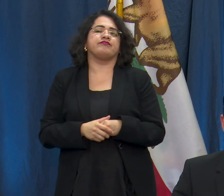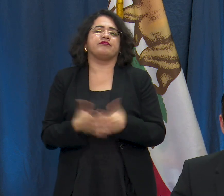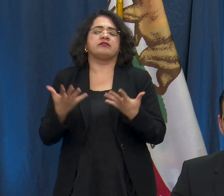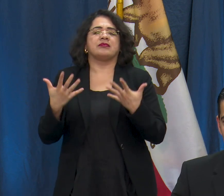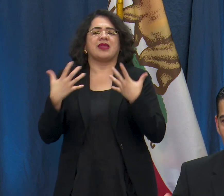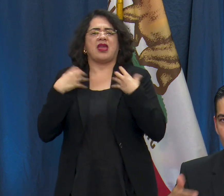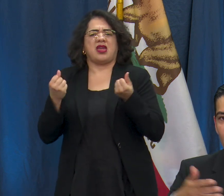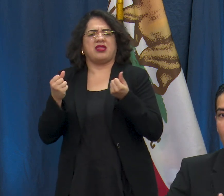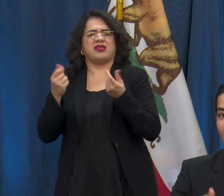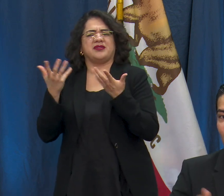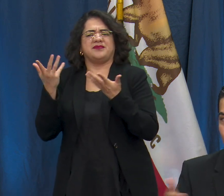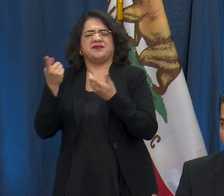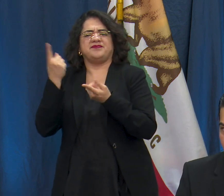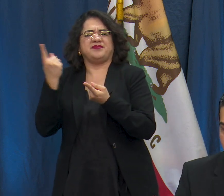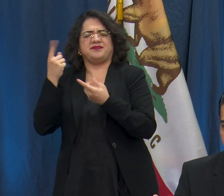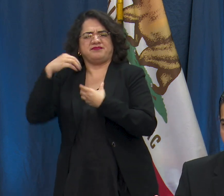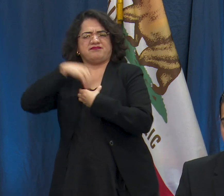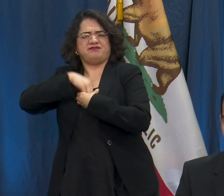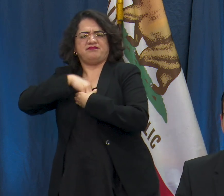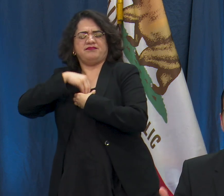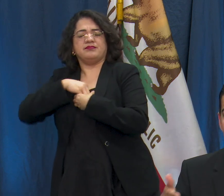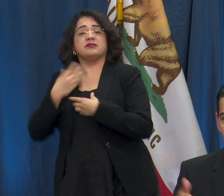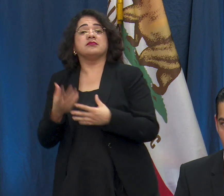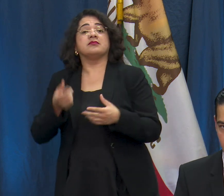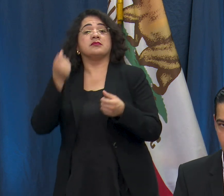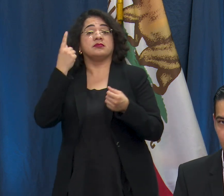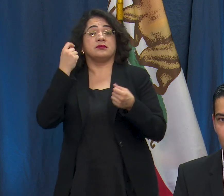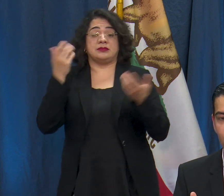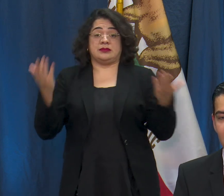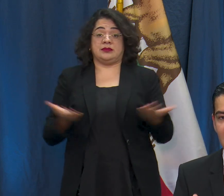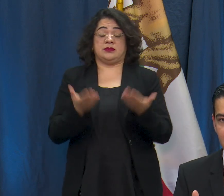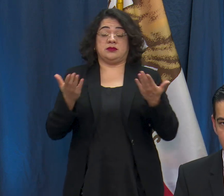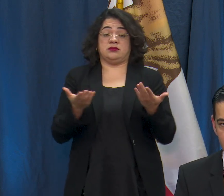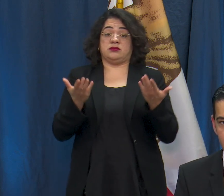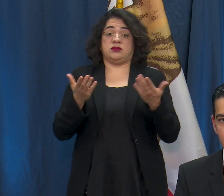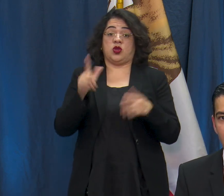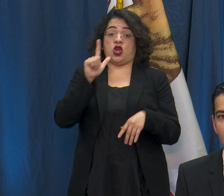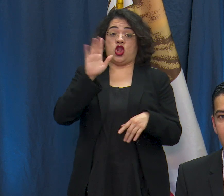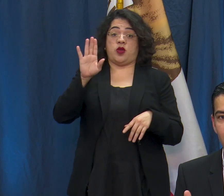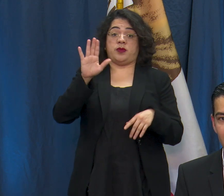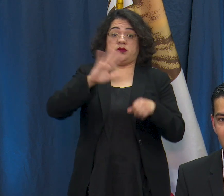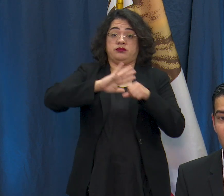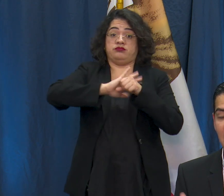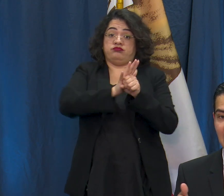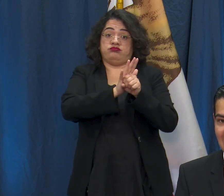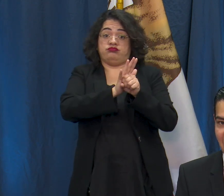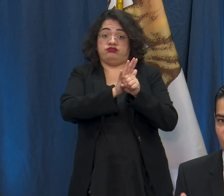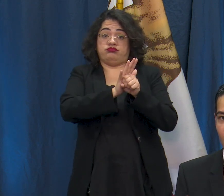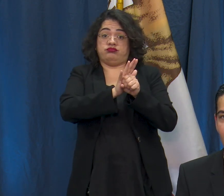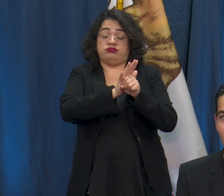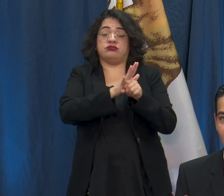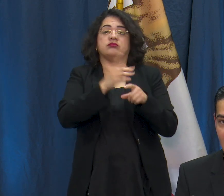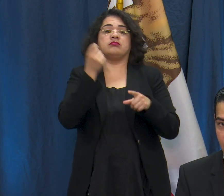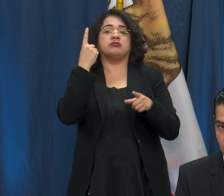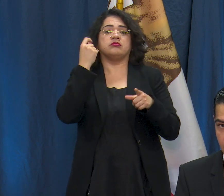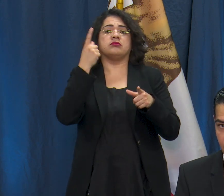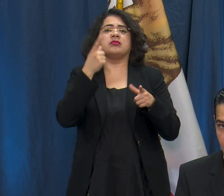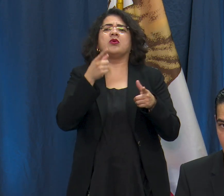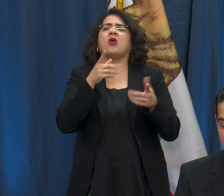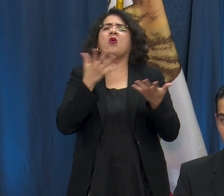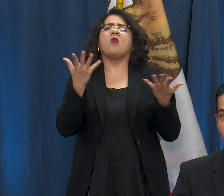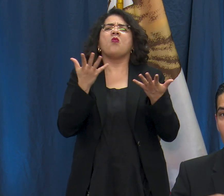health conditions, and we are on track in Long Beach for COVID-19 to be the leading cause of